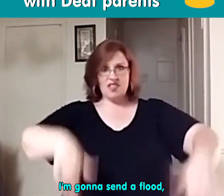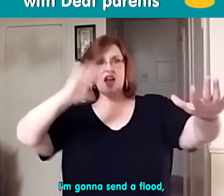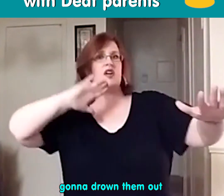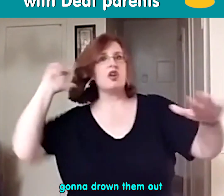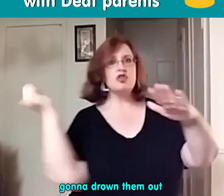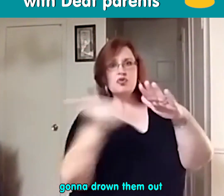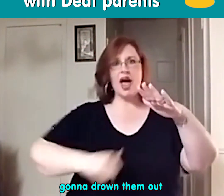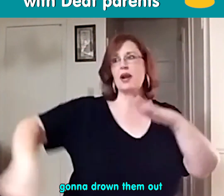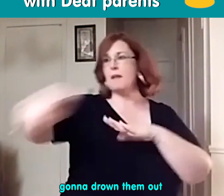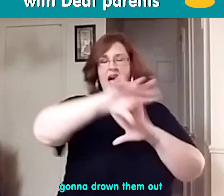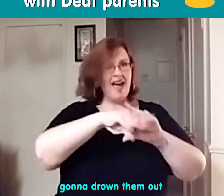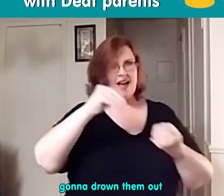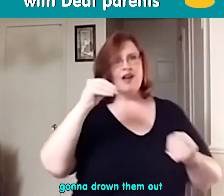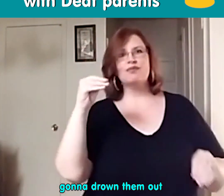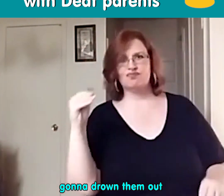is me.